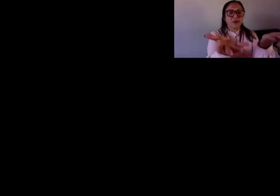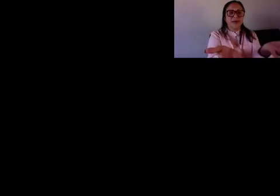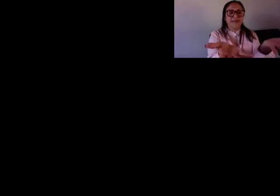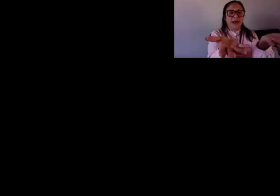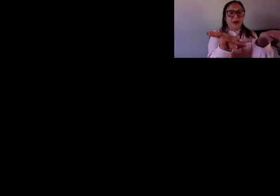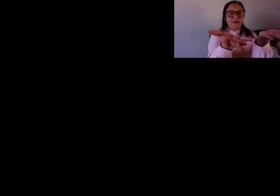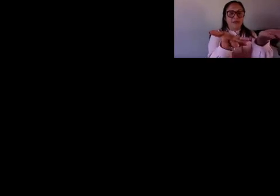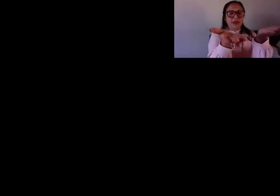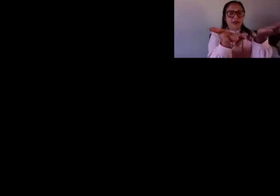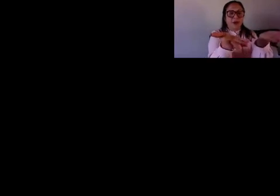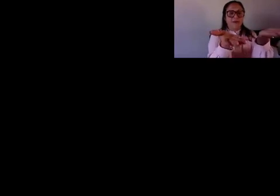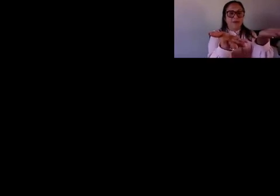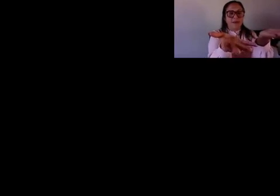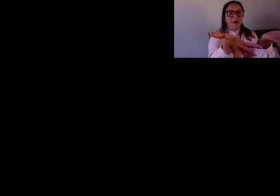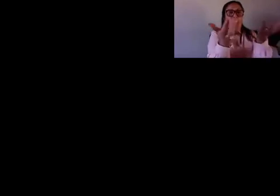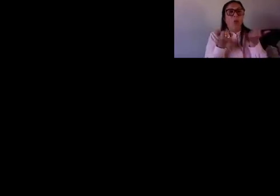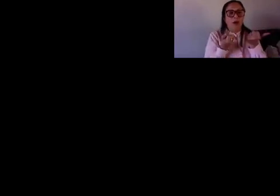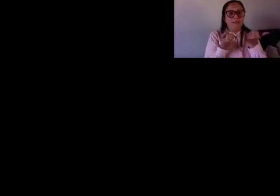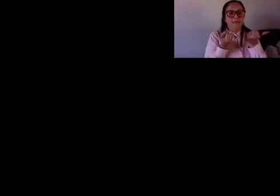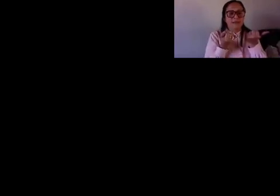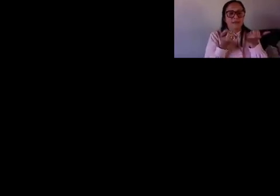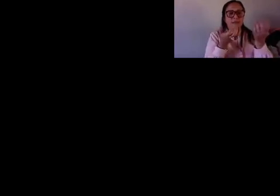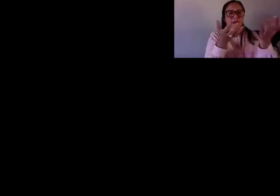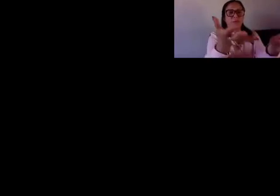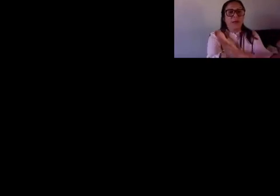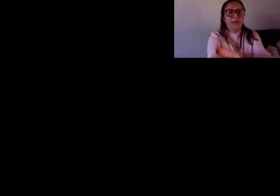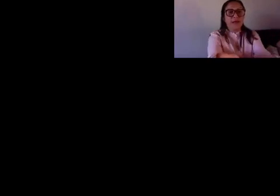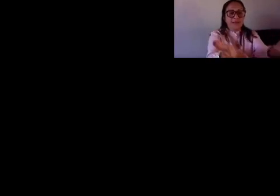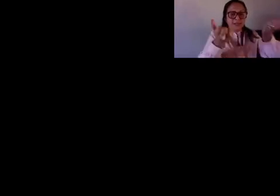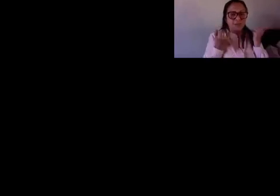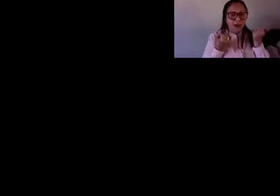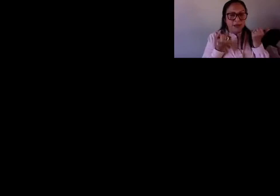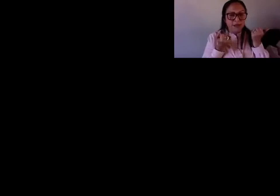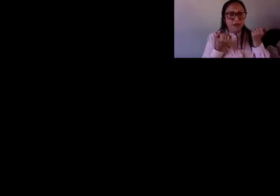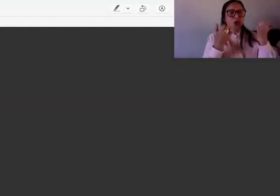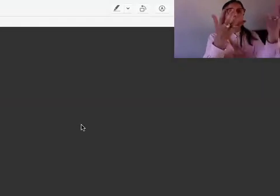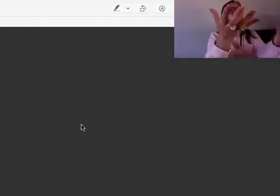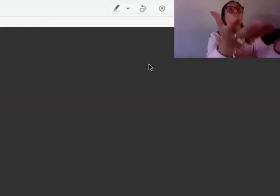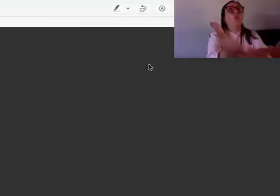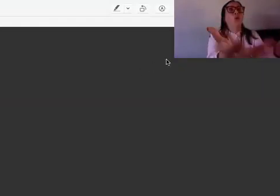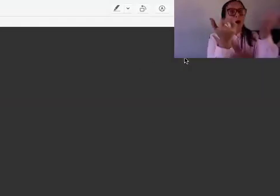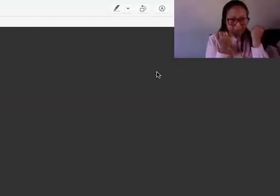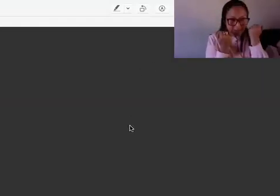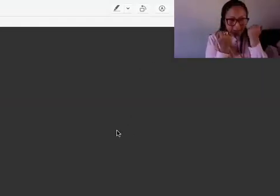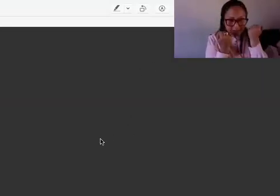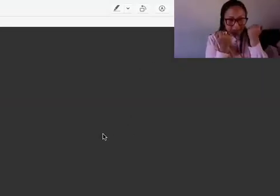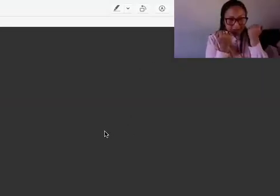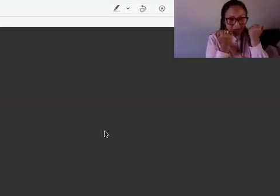two hands out, palms up, want. You're bringing it into your body. You